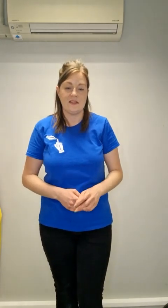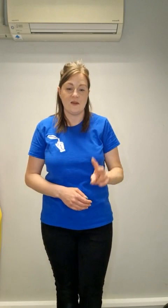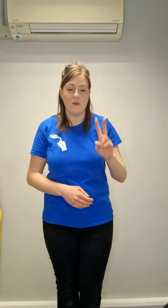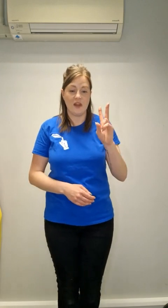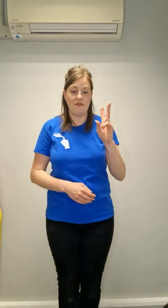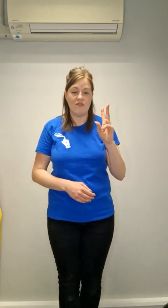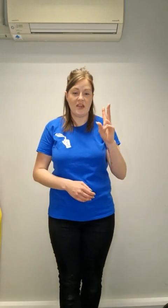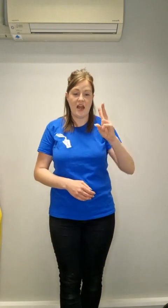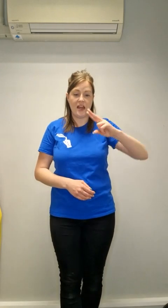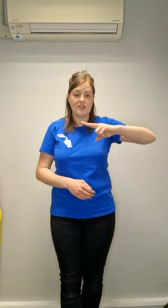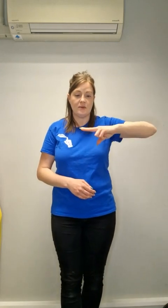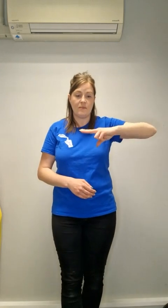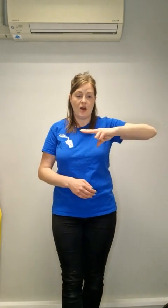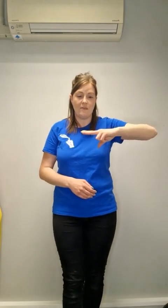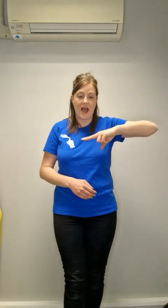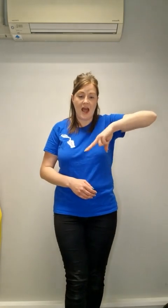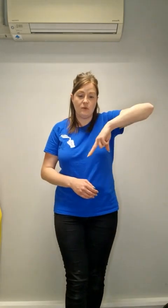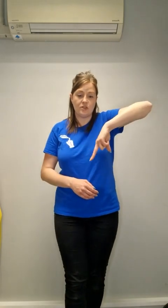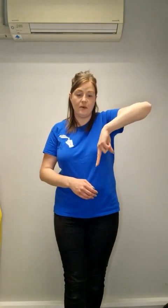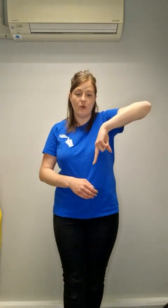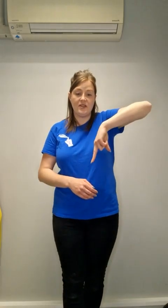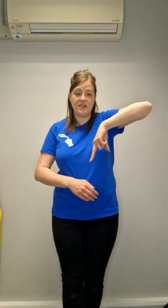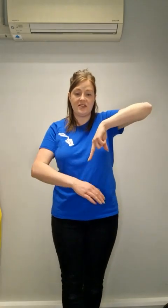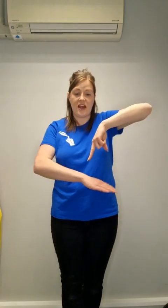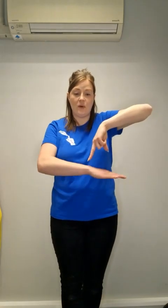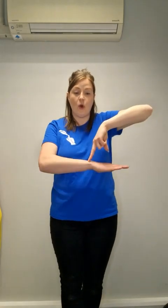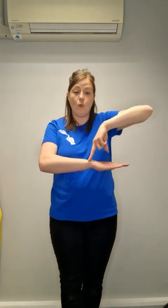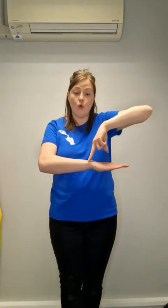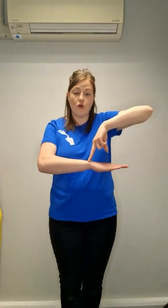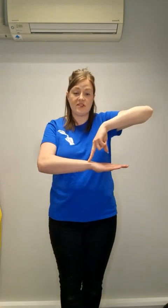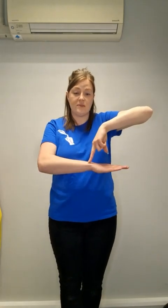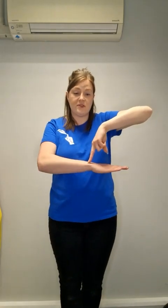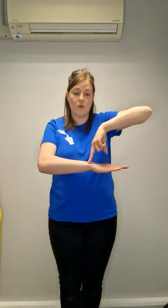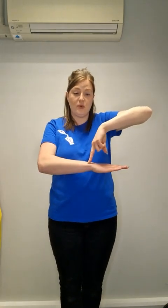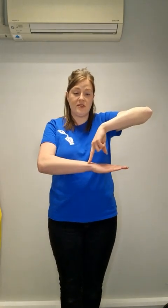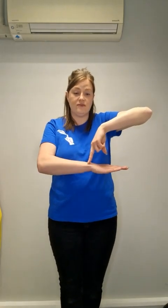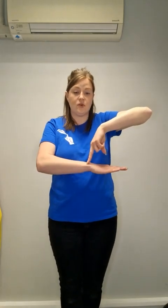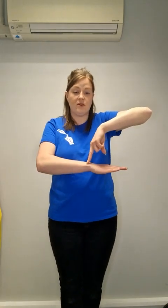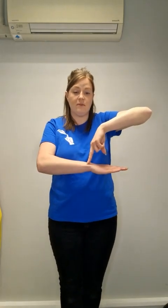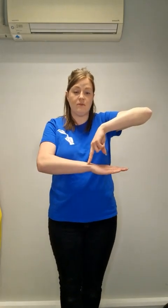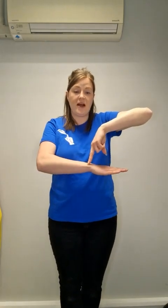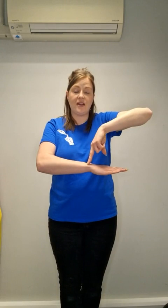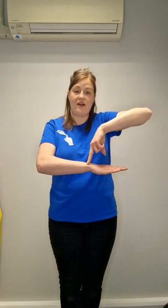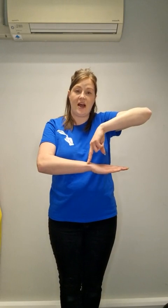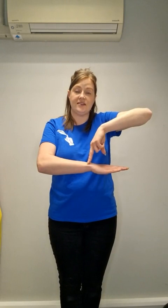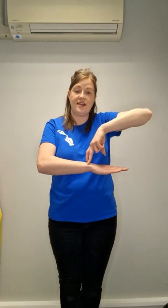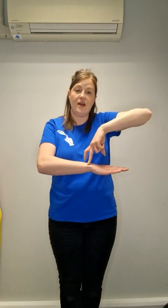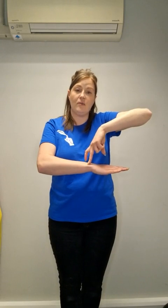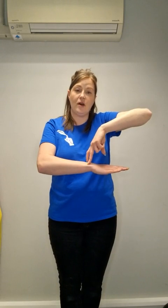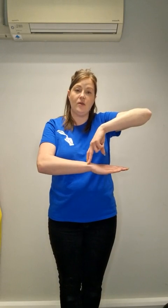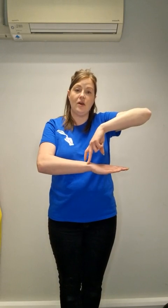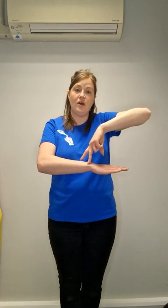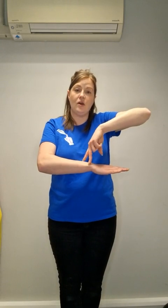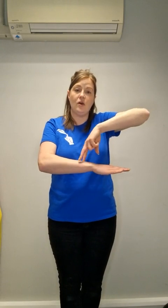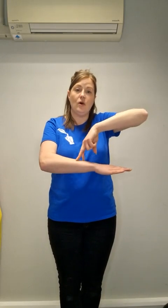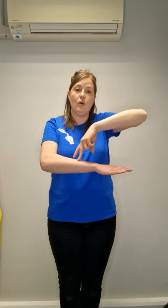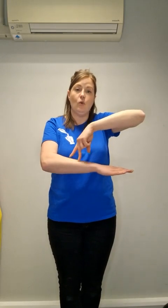So working V hand, palm out, pointing down, walks up, supporting forearm from back of hand to elbow,